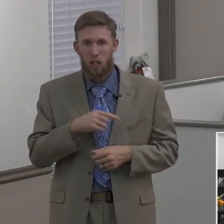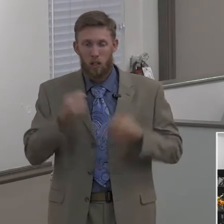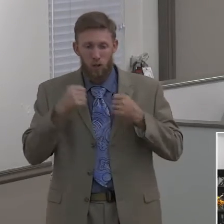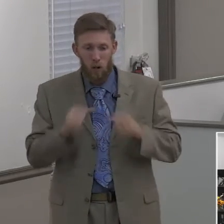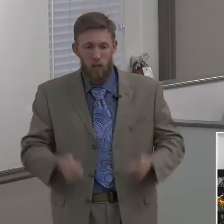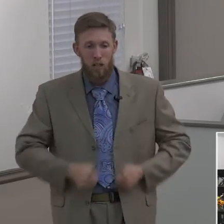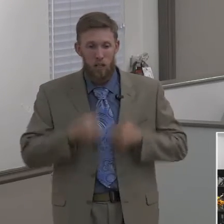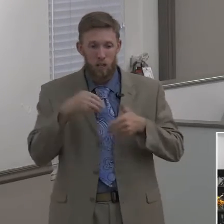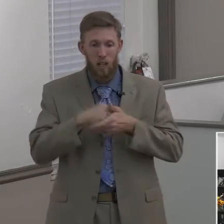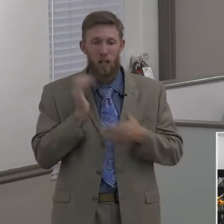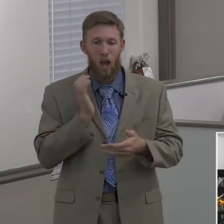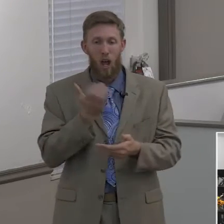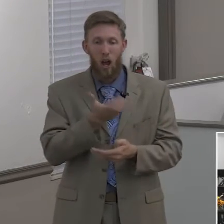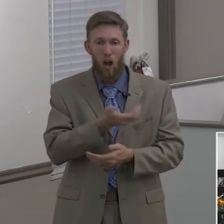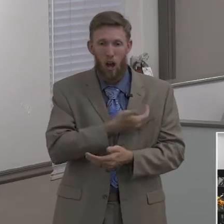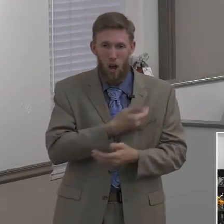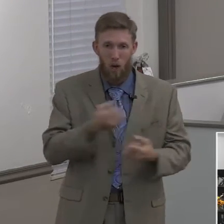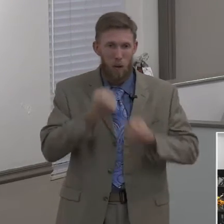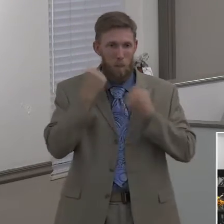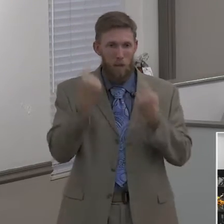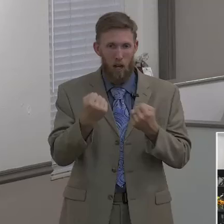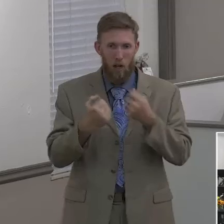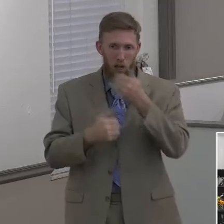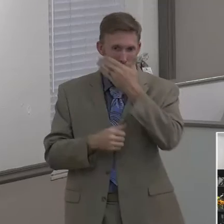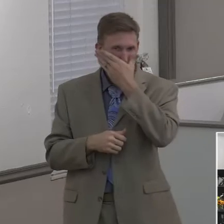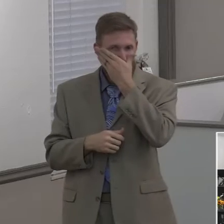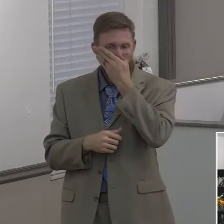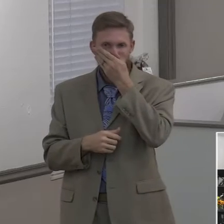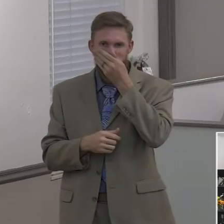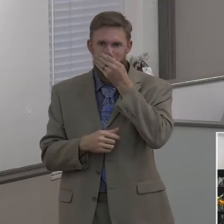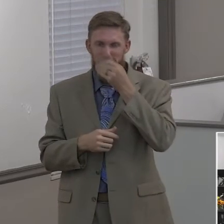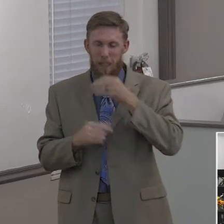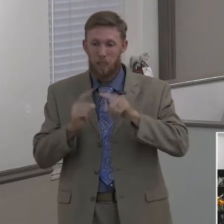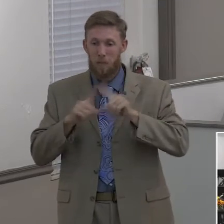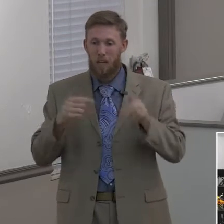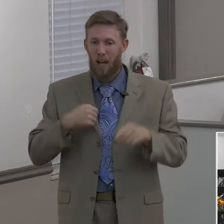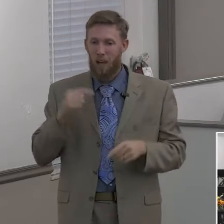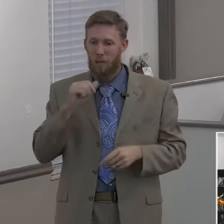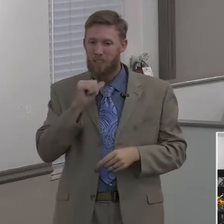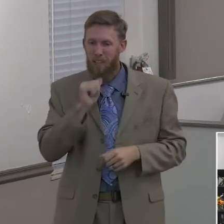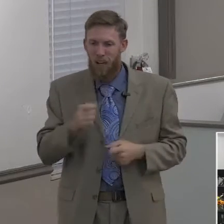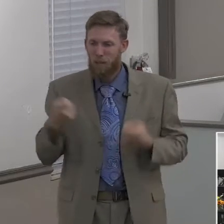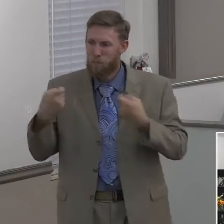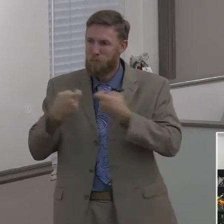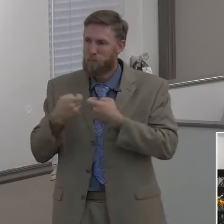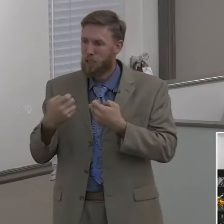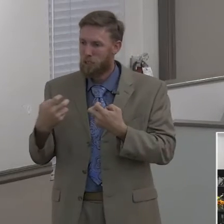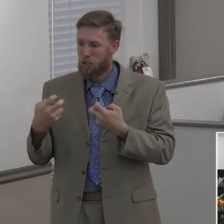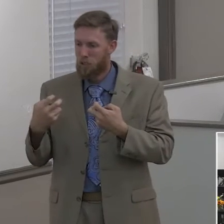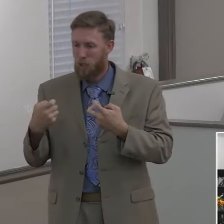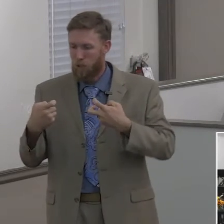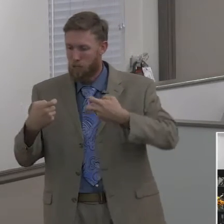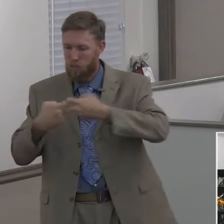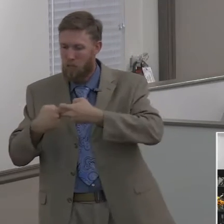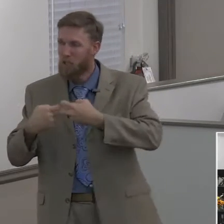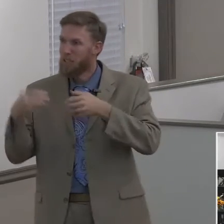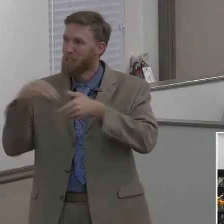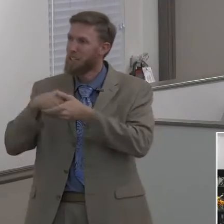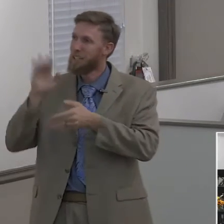haven't plugged into the power of the Holy Spirit, and so we're mad. I'm mad at my husband, and I'm mad at my wife.